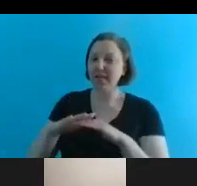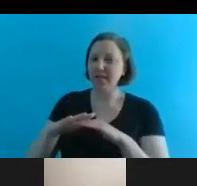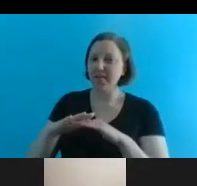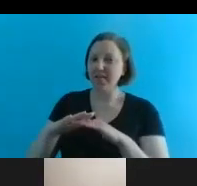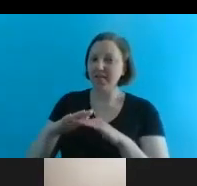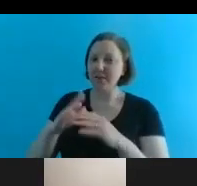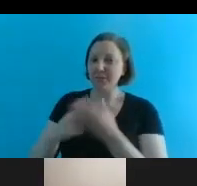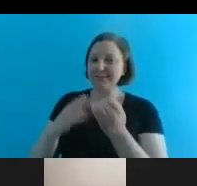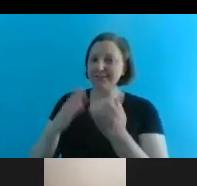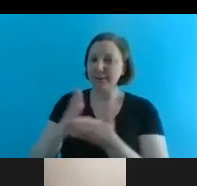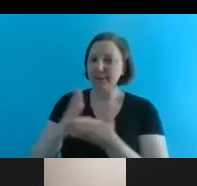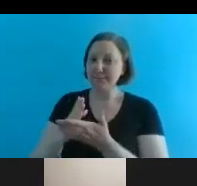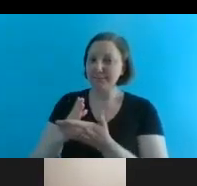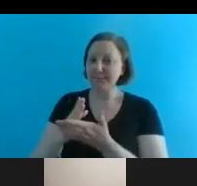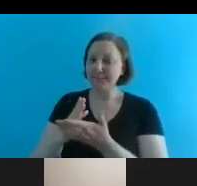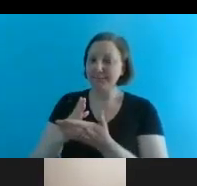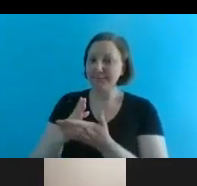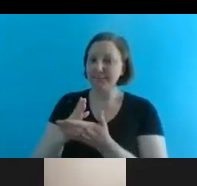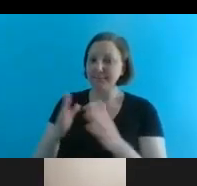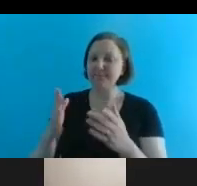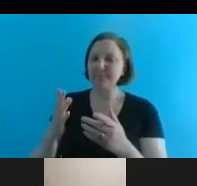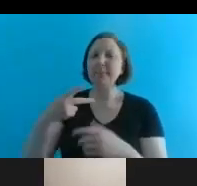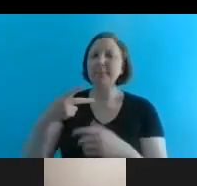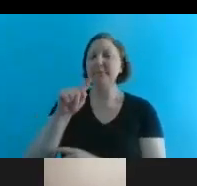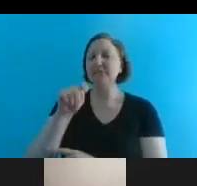That was Patrice. The